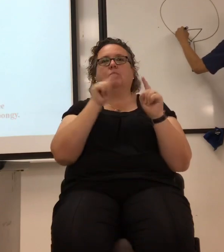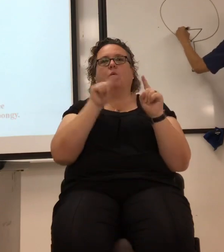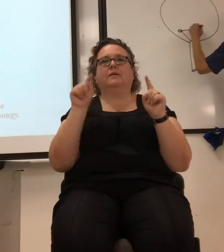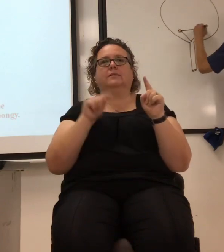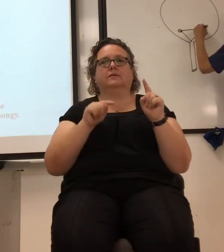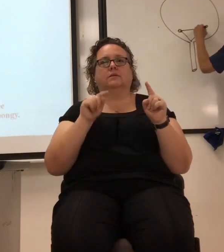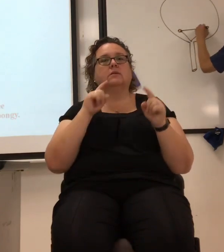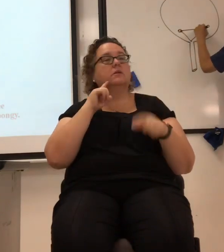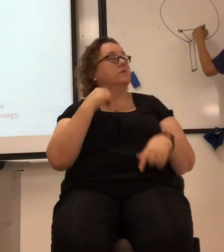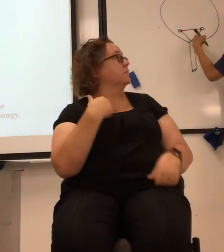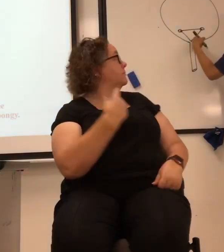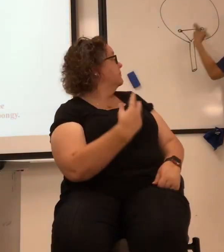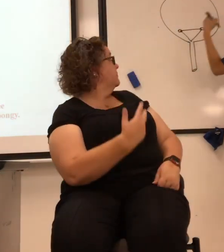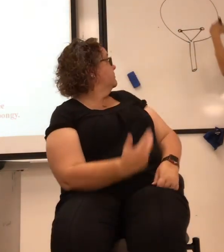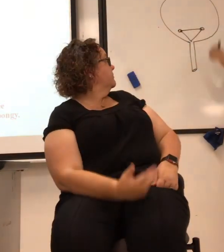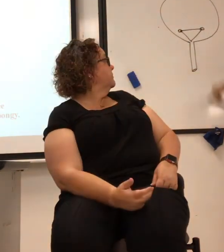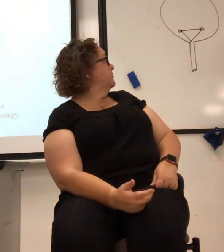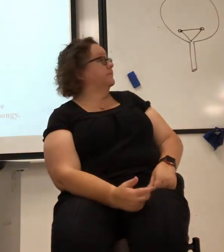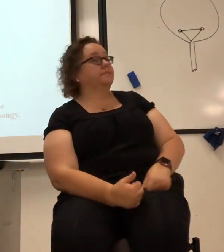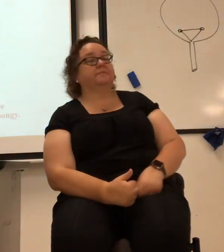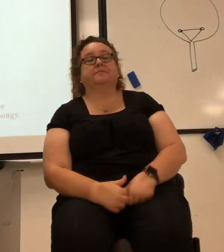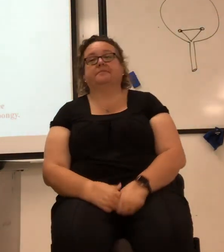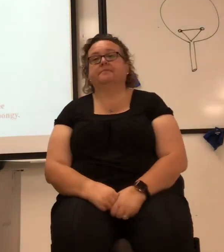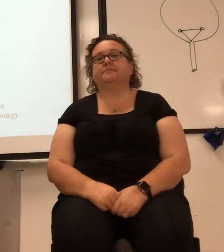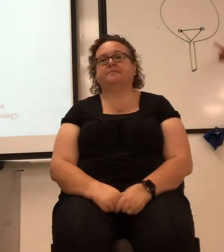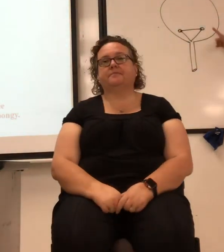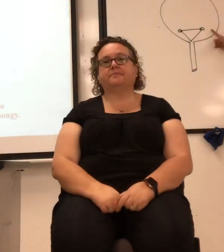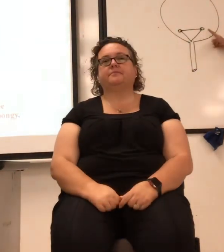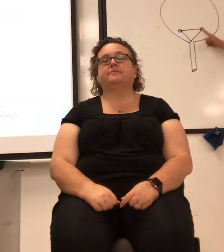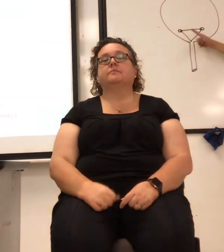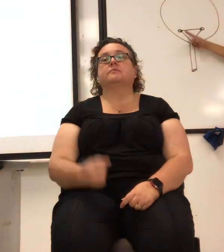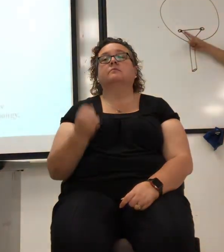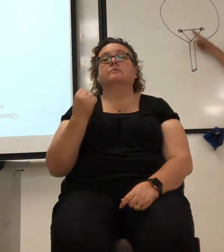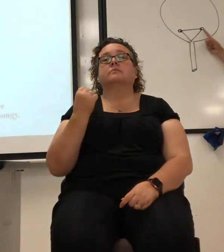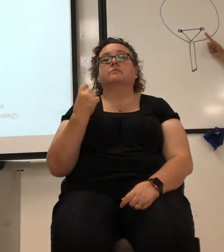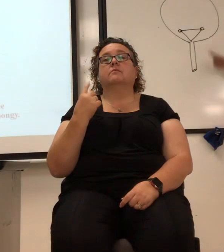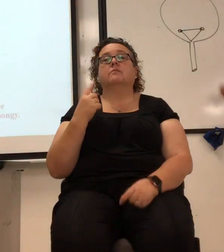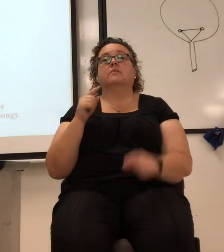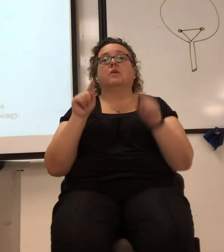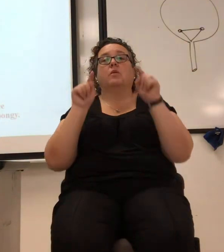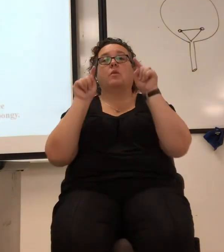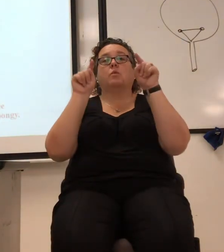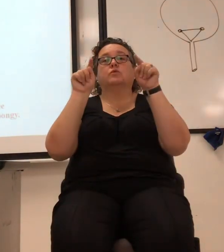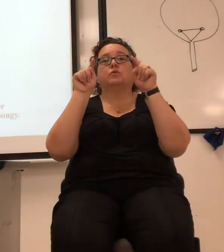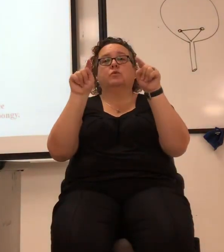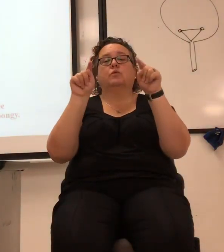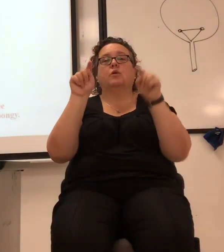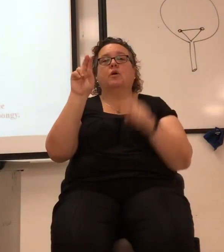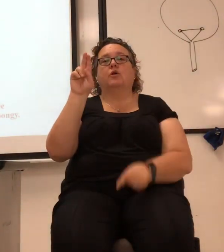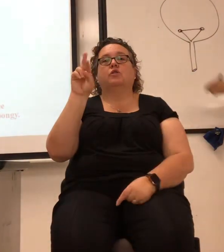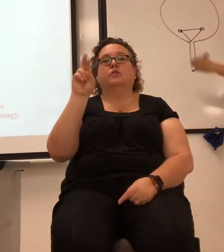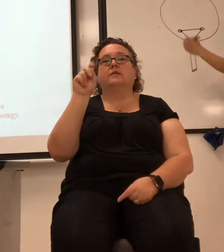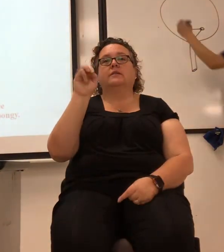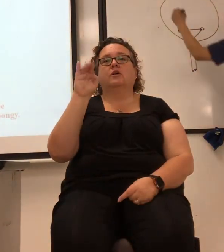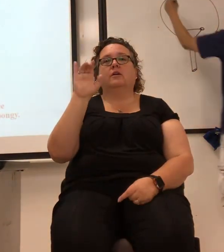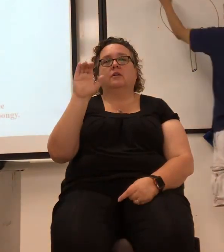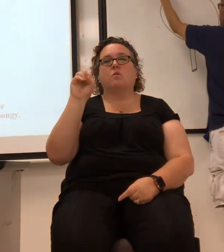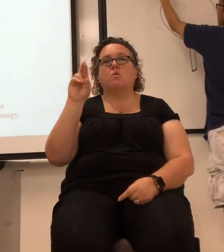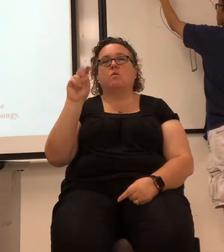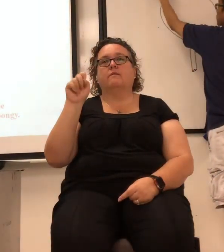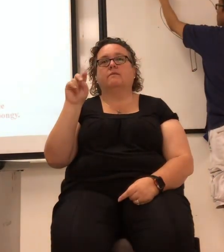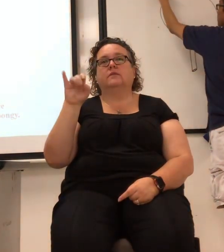here, and the third point there. Now these 2 points are the ureteric orifices.